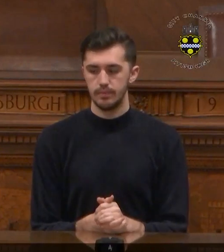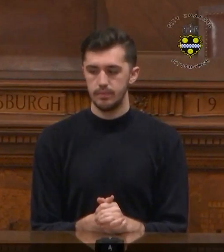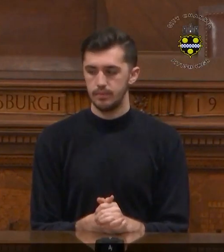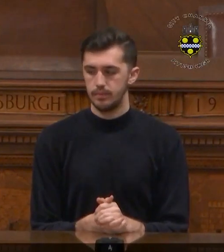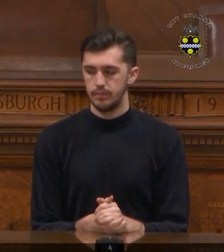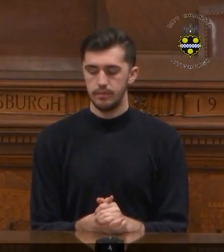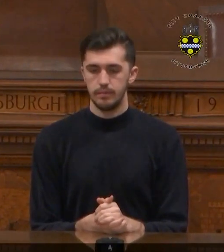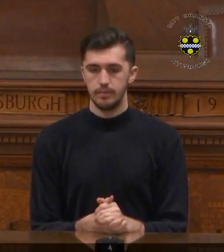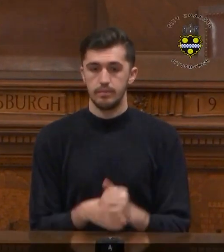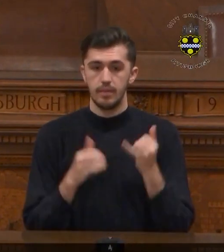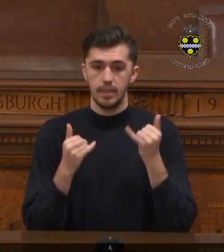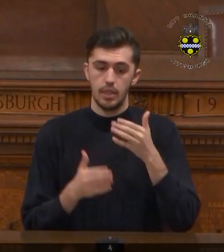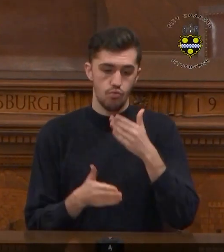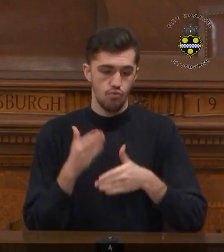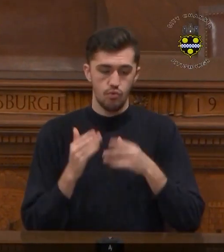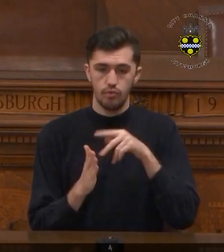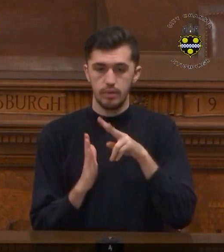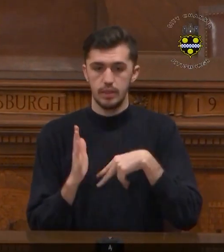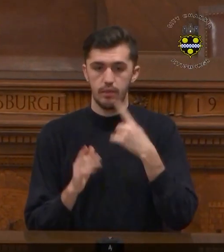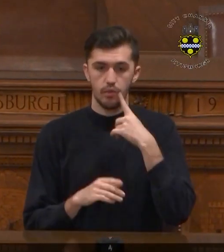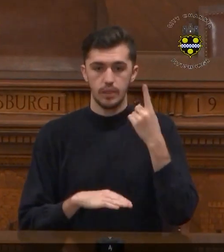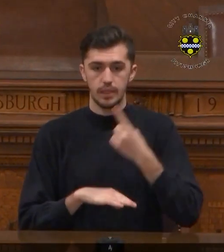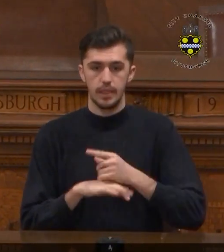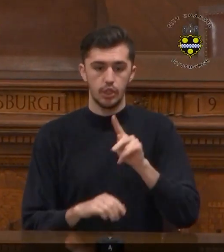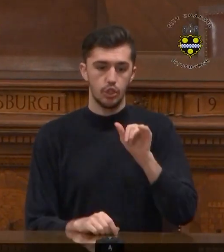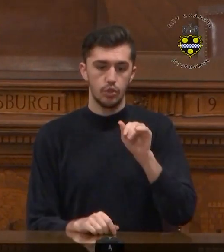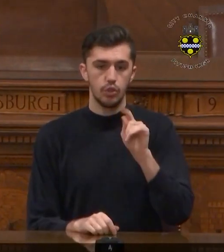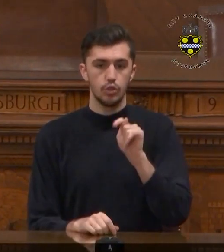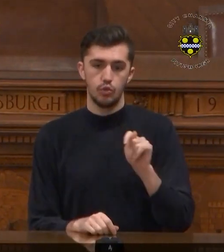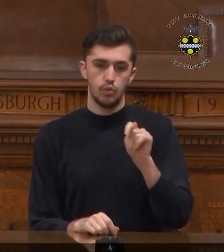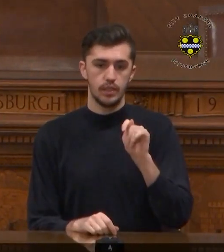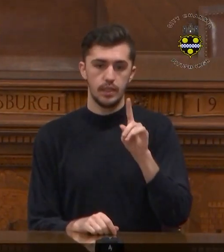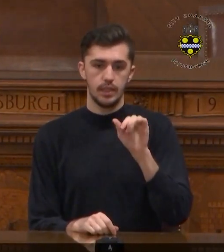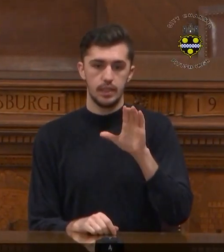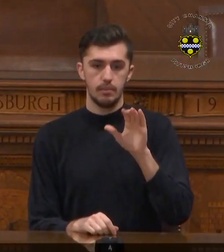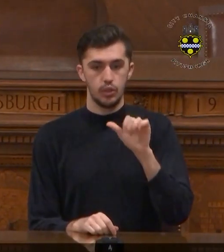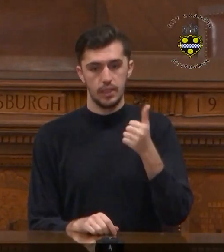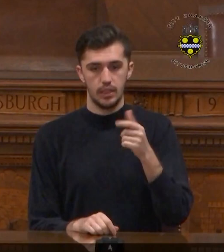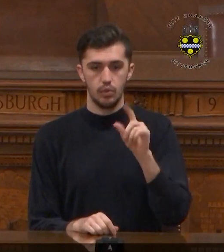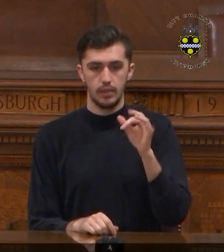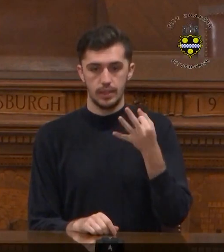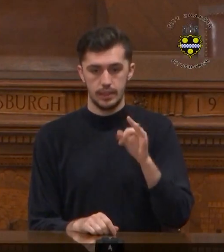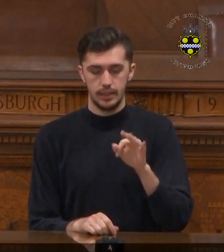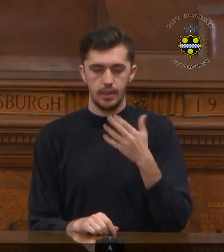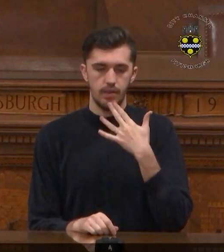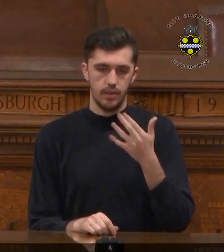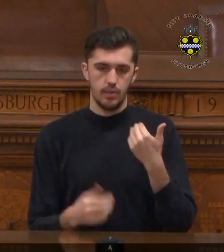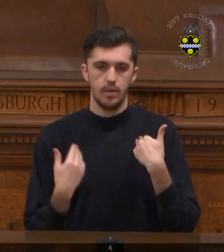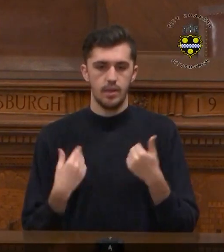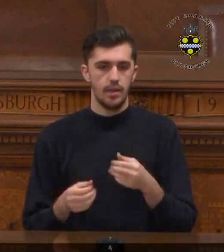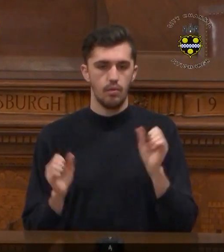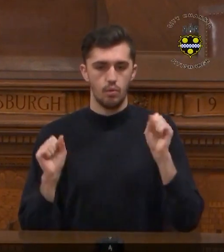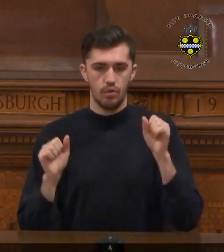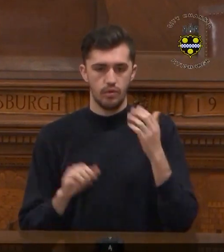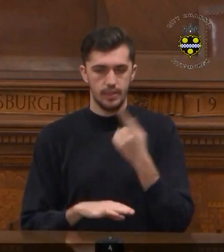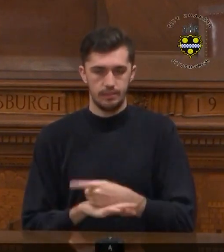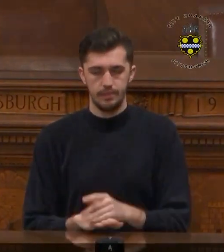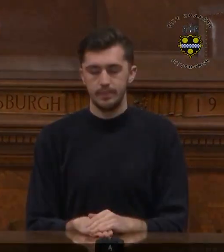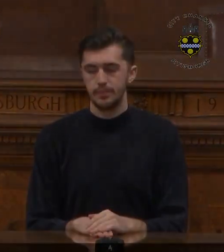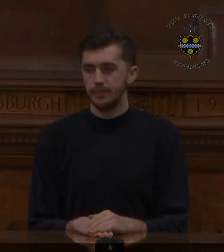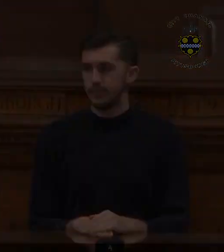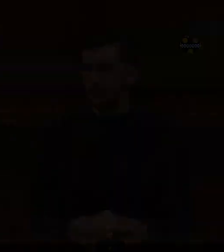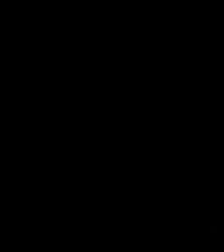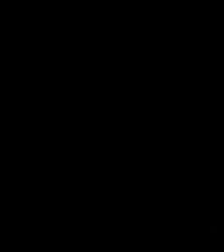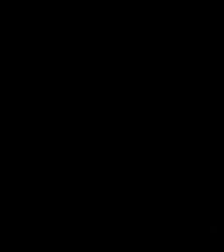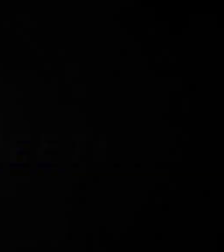This concludes the reading for today, Tuesday, December 10th, 2019. Thank you and have a wonderful day.